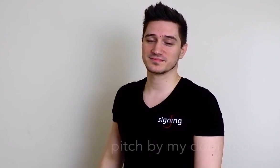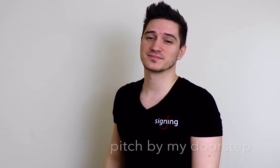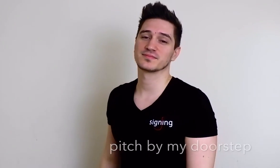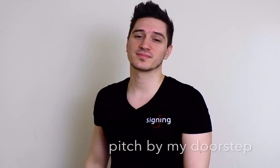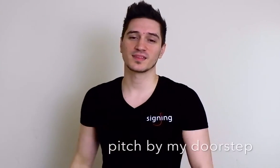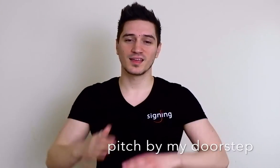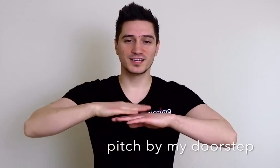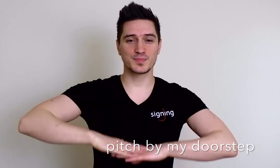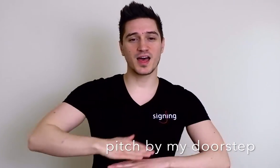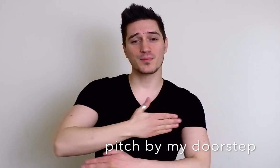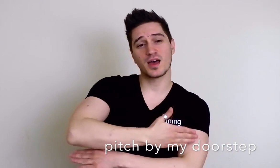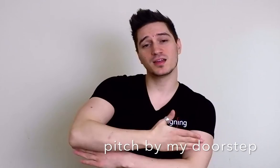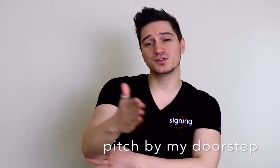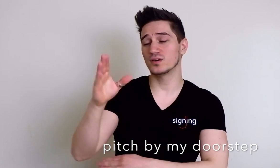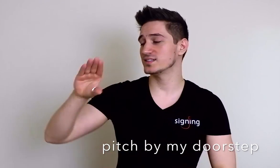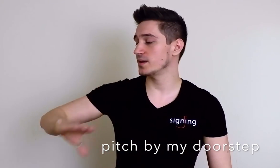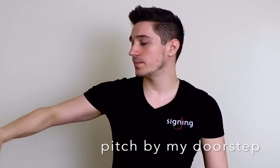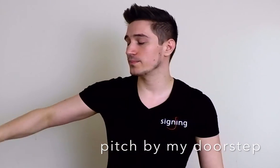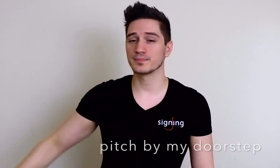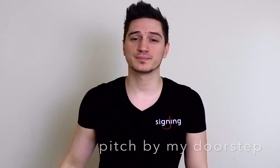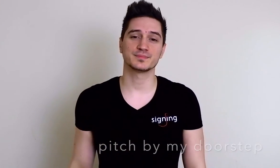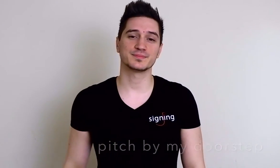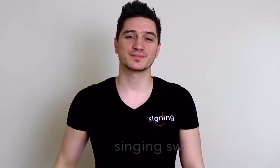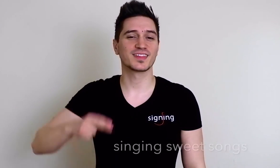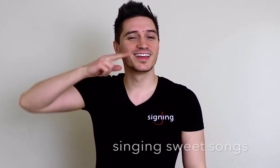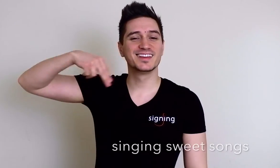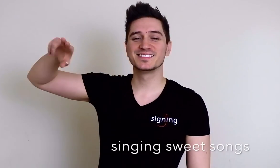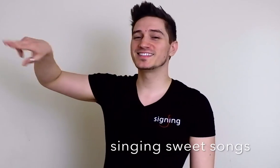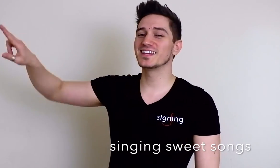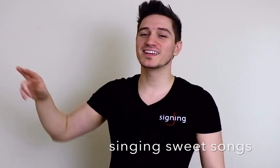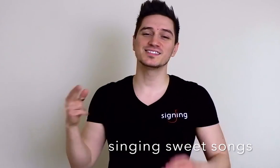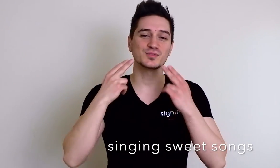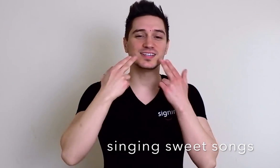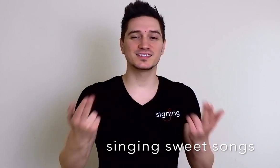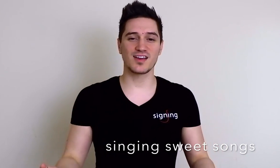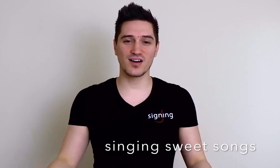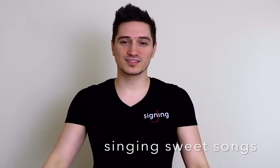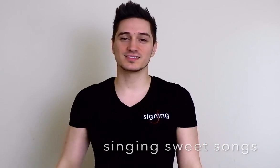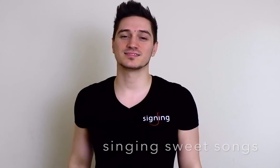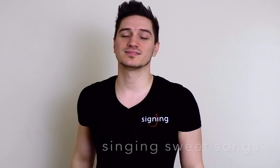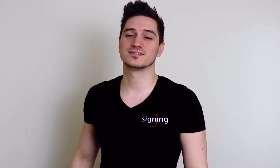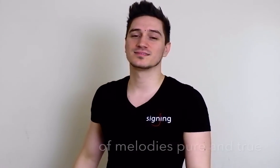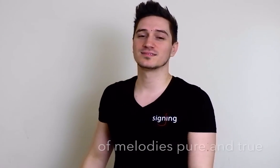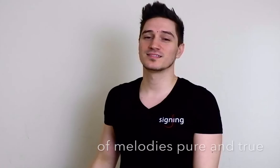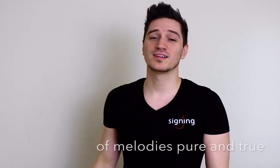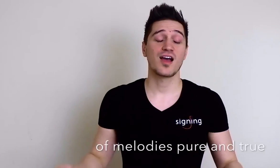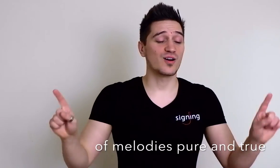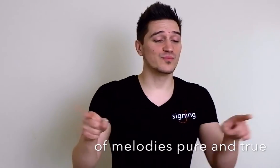pitch by my doorstep Singing sweet songs,